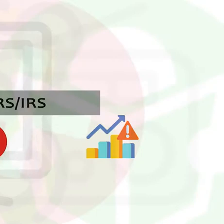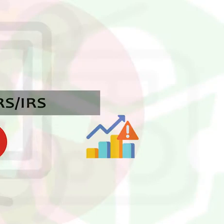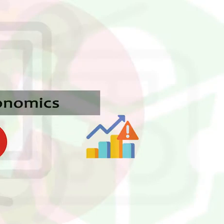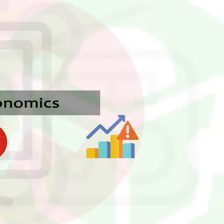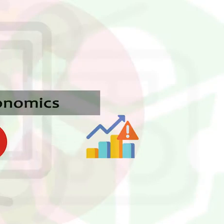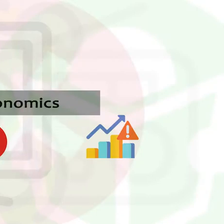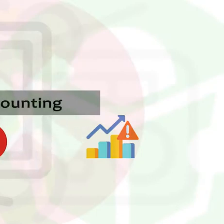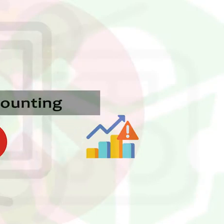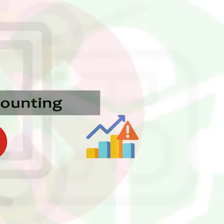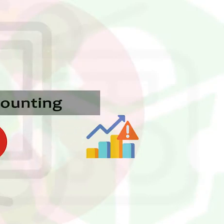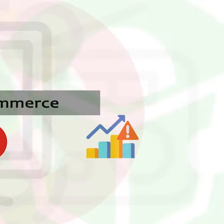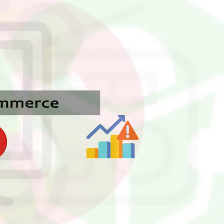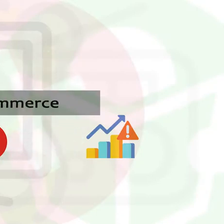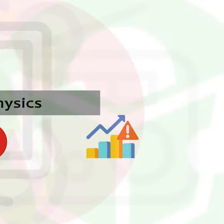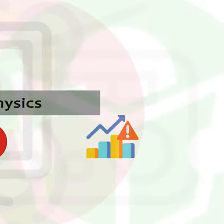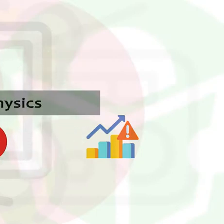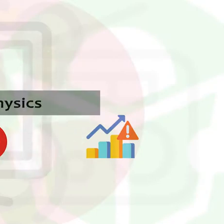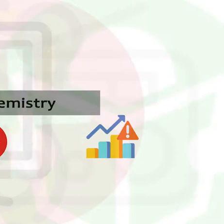degrees.